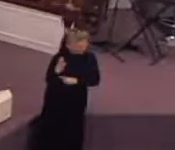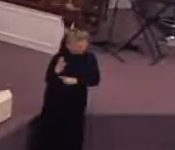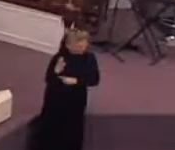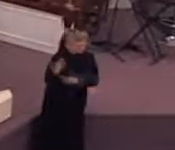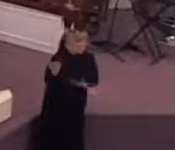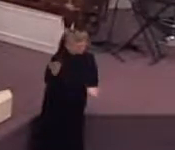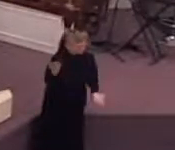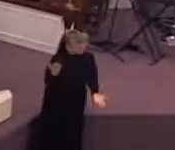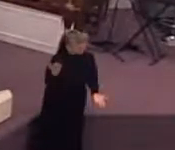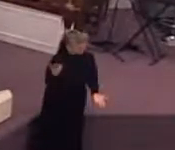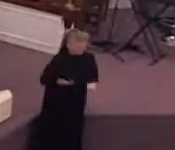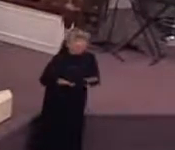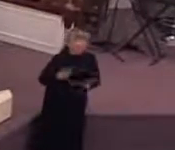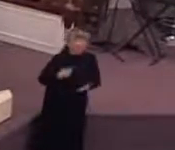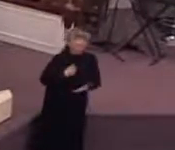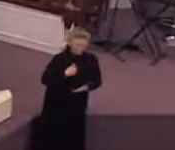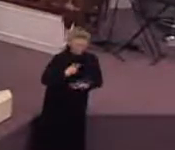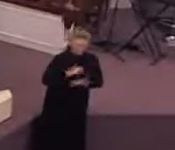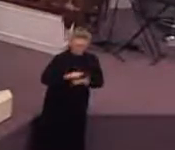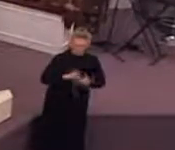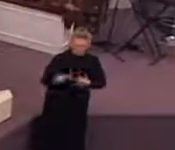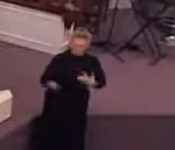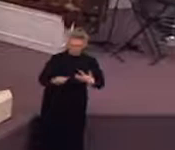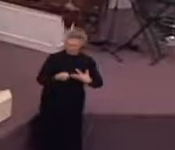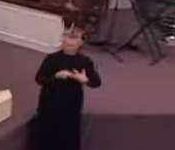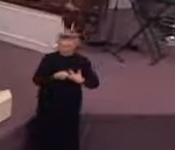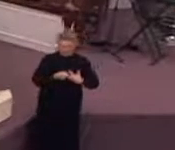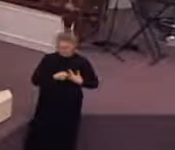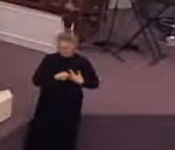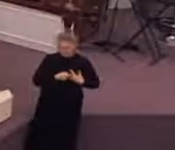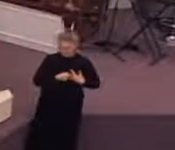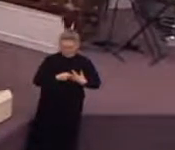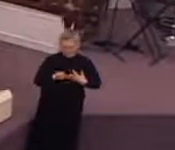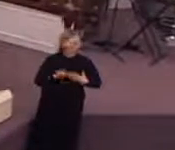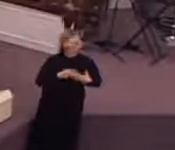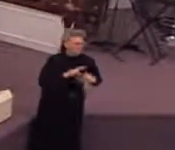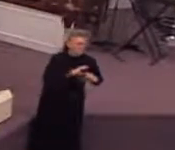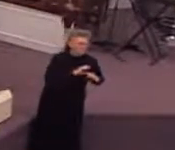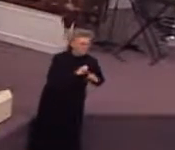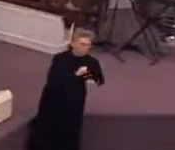Maybe we just need the Holy Ghost to convict us and draw us back to an altar of prayer.